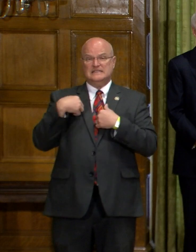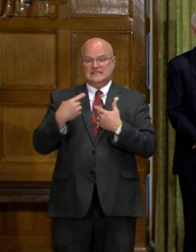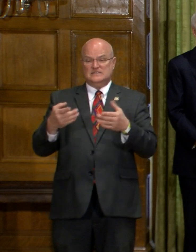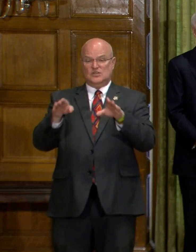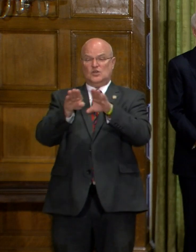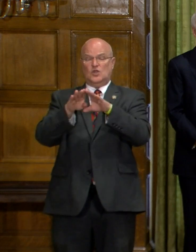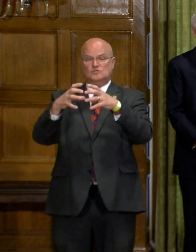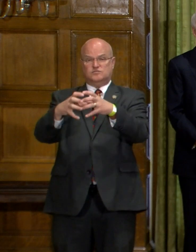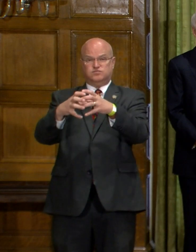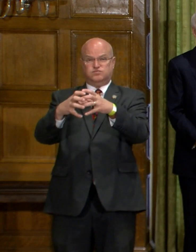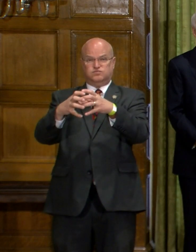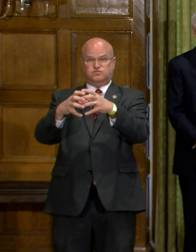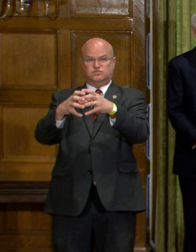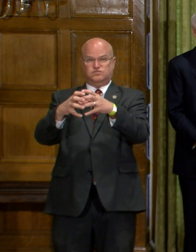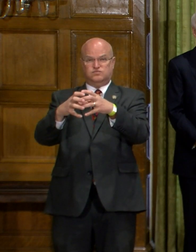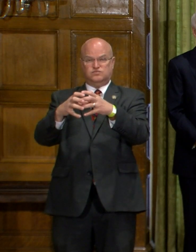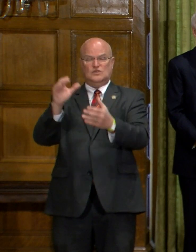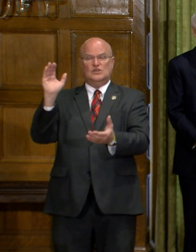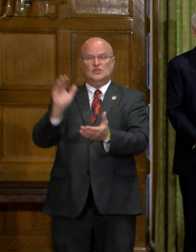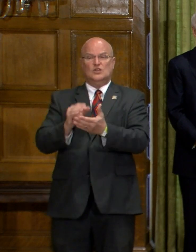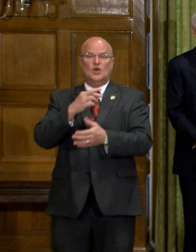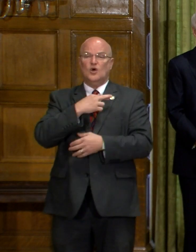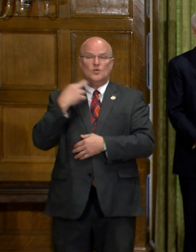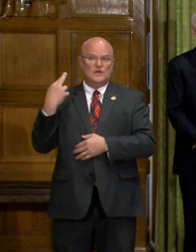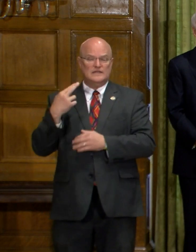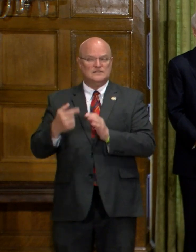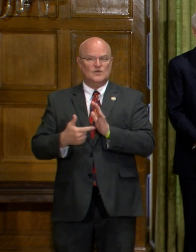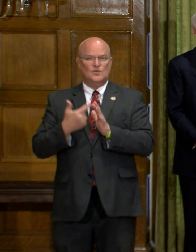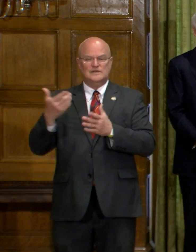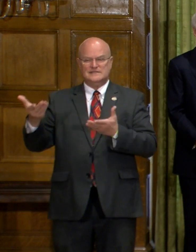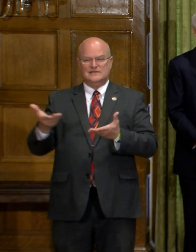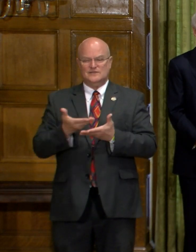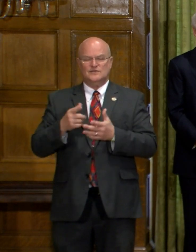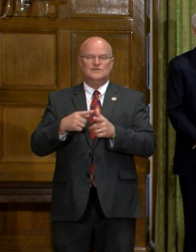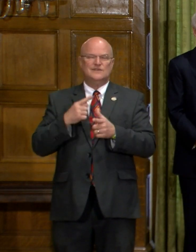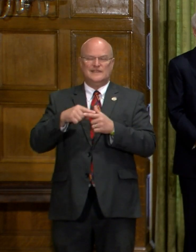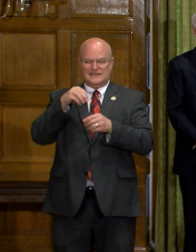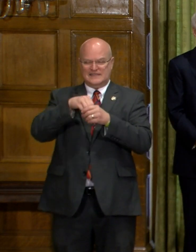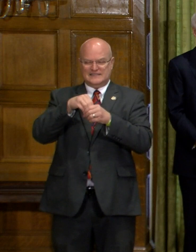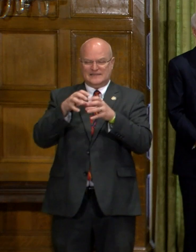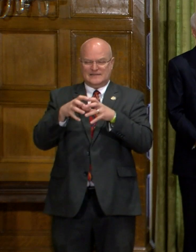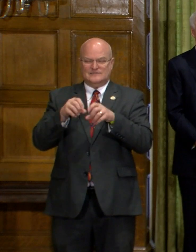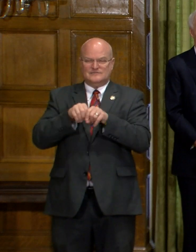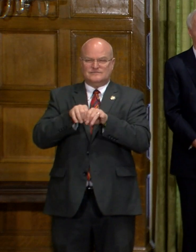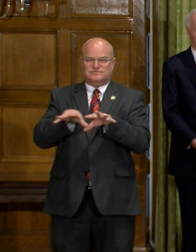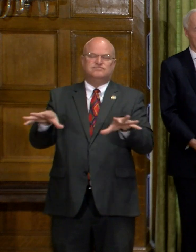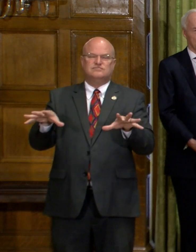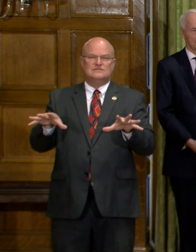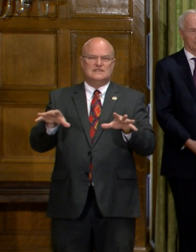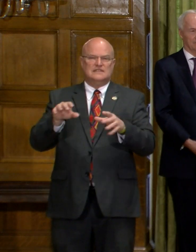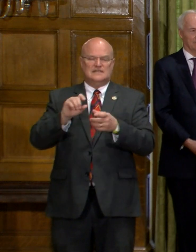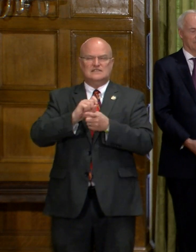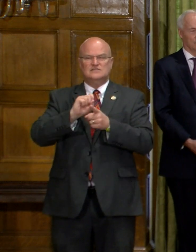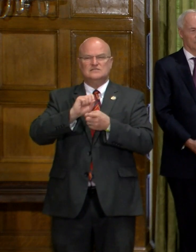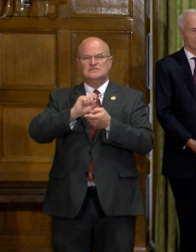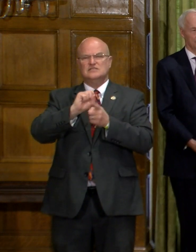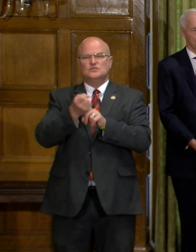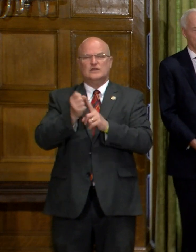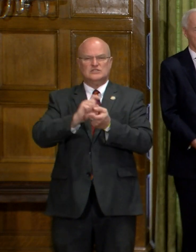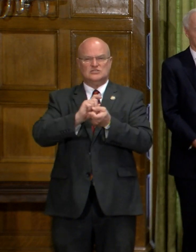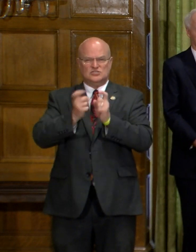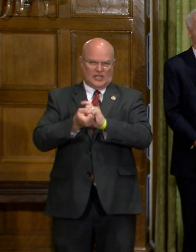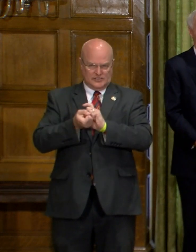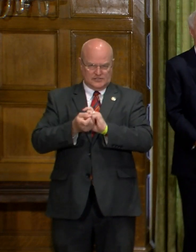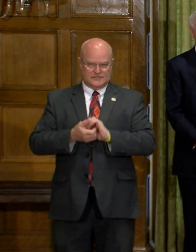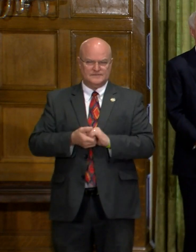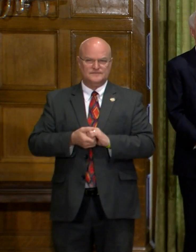it's a closed facility, then it's extremely low risk. Of course, once it's introduced, then the situation changes entirely. Do